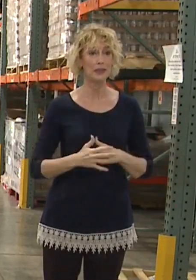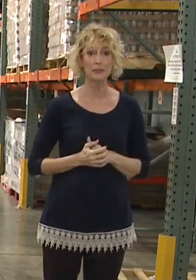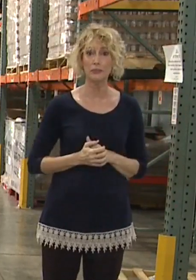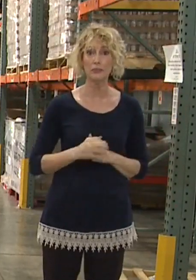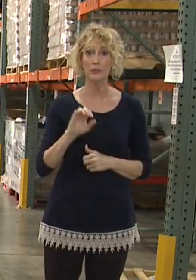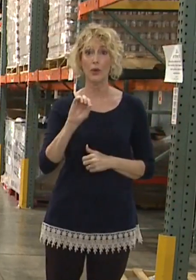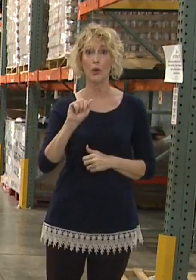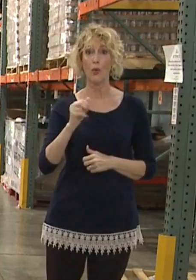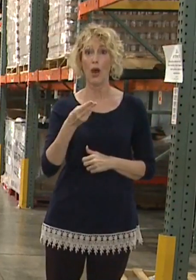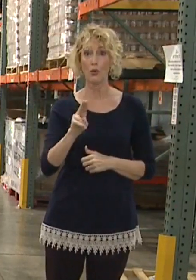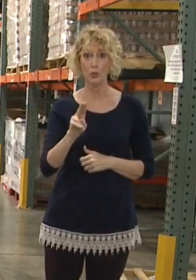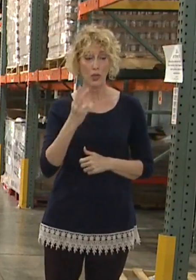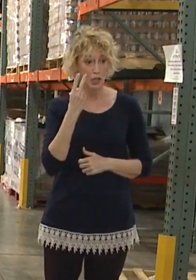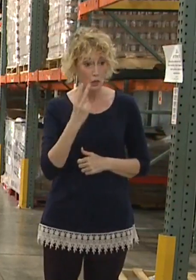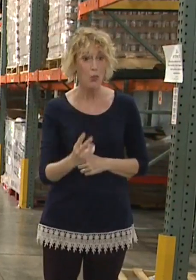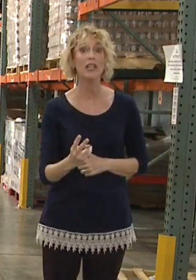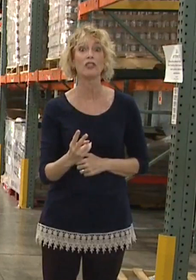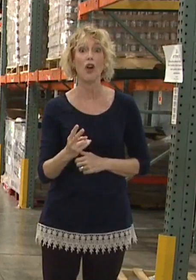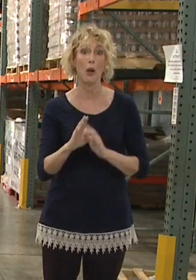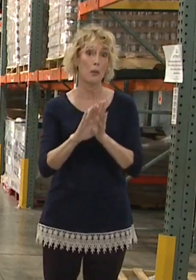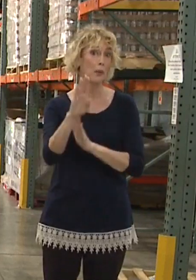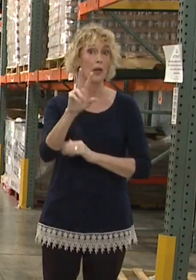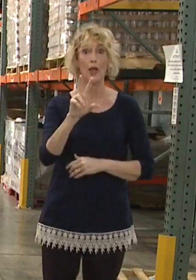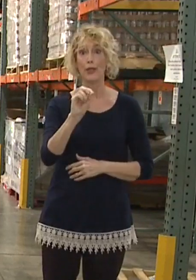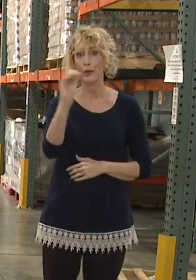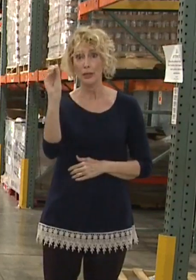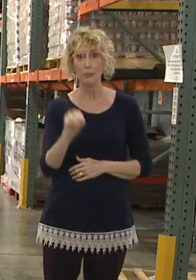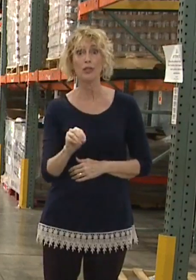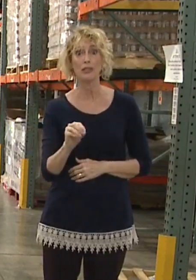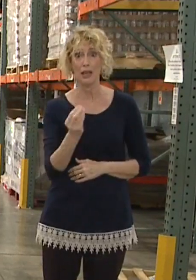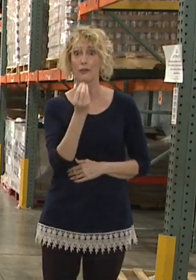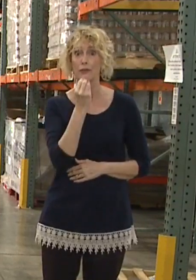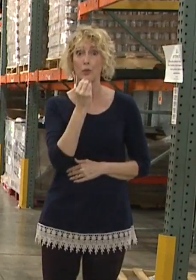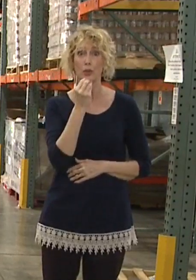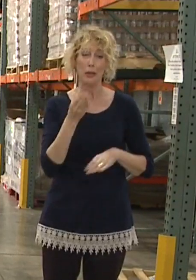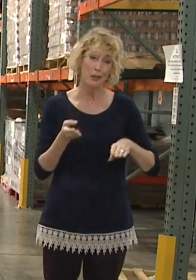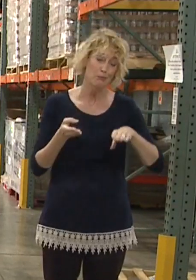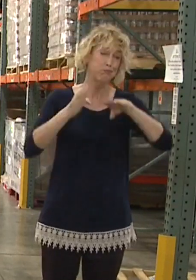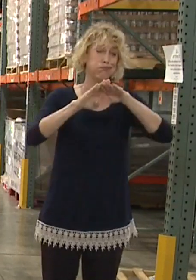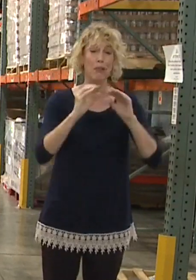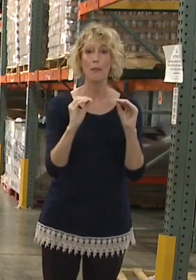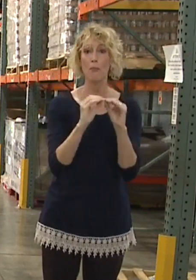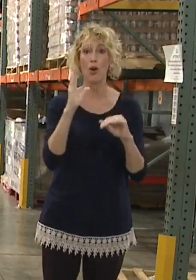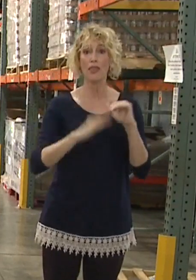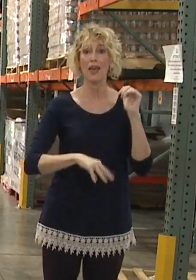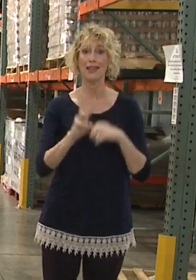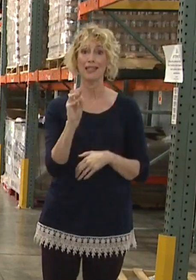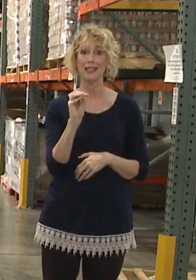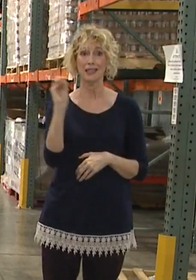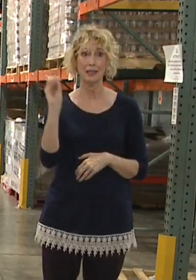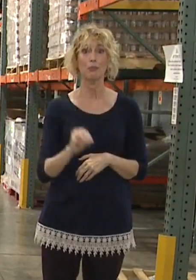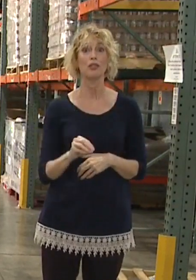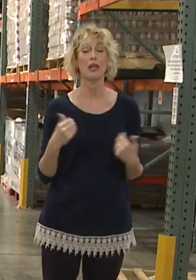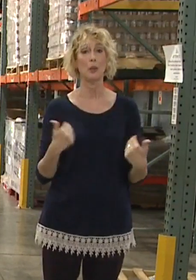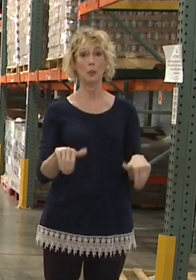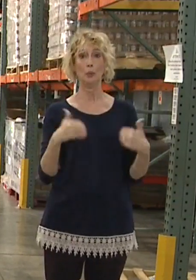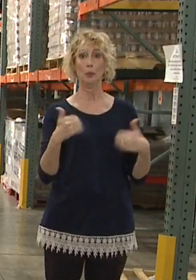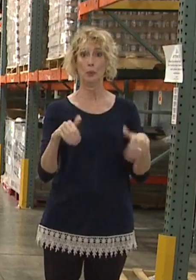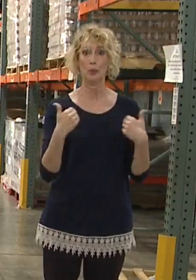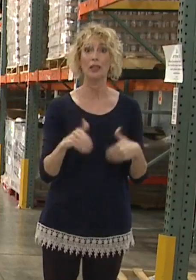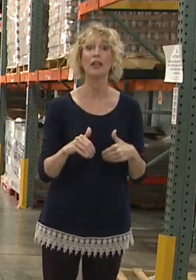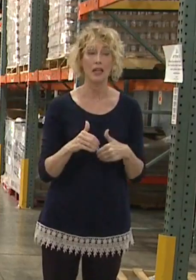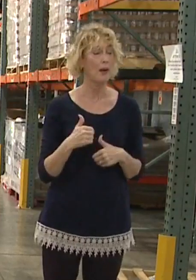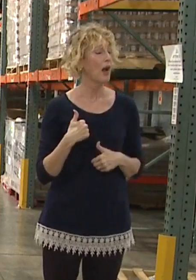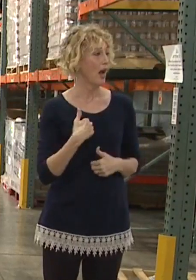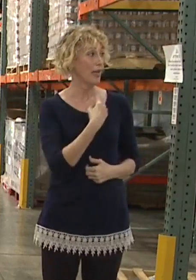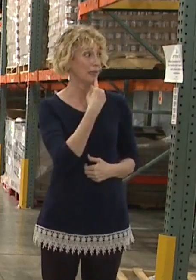In Oahu, we instantly saw a spike of 30% in food. That's grown to more than 60%. That has impacted inventory in a very great way, but I said, we're